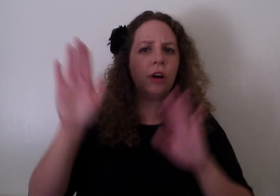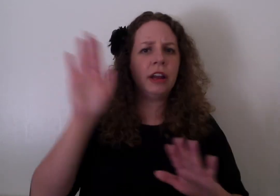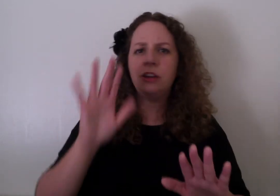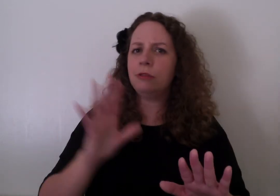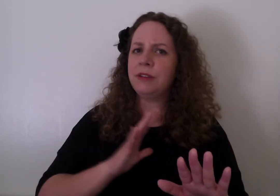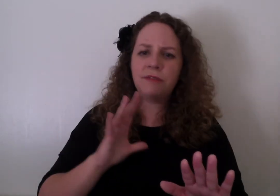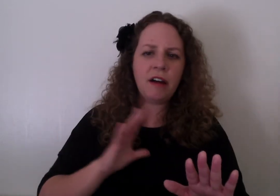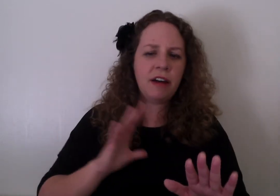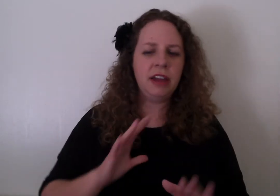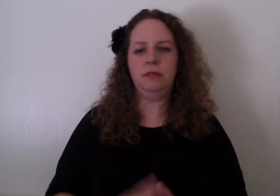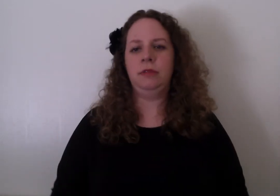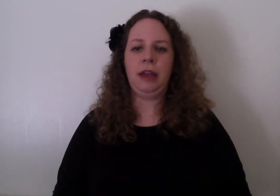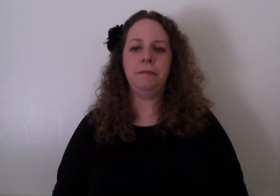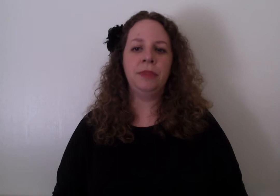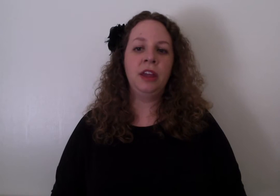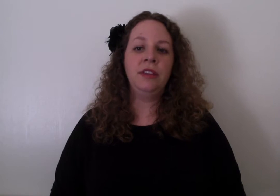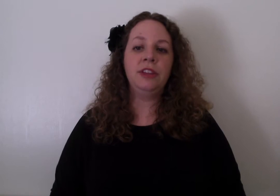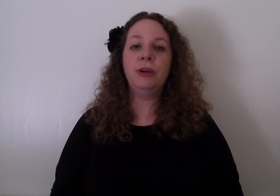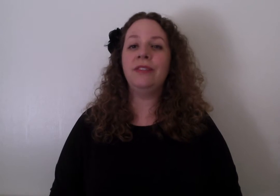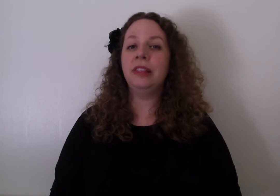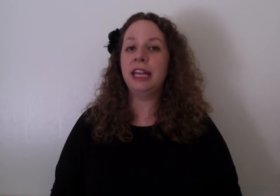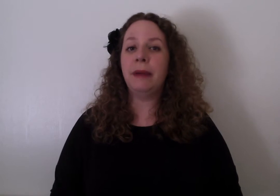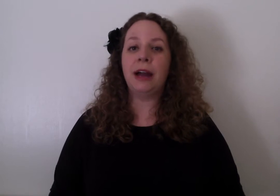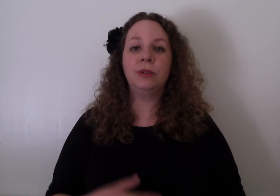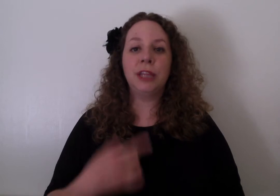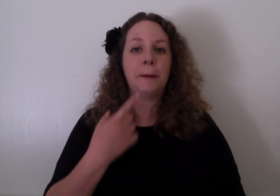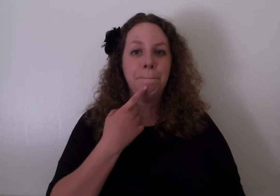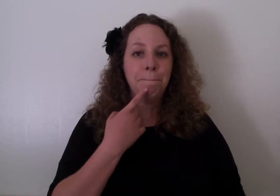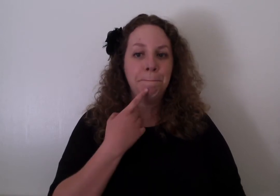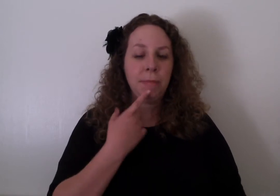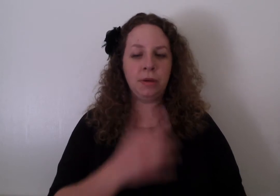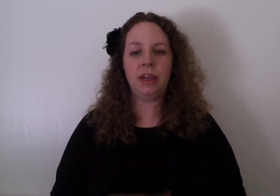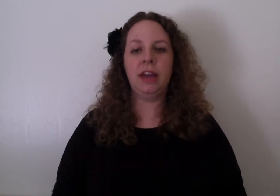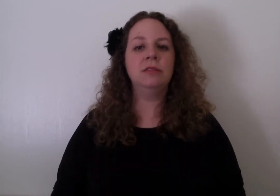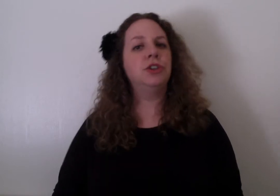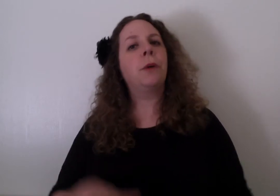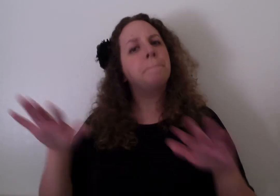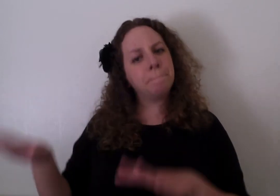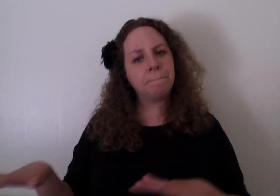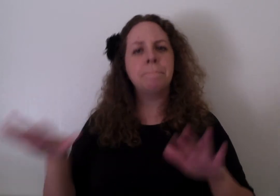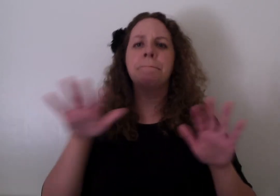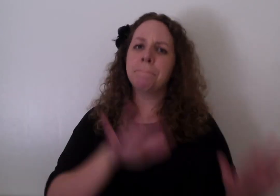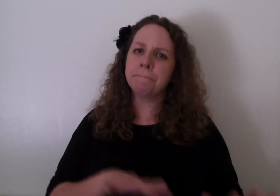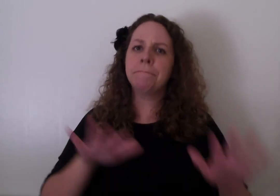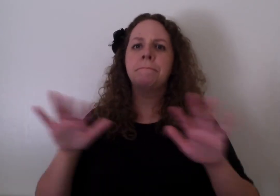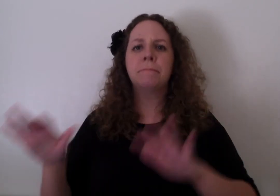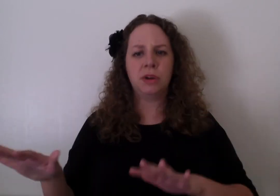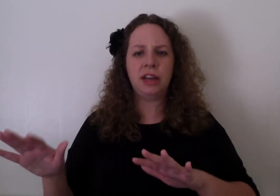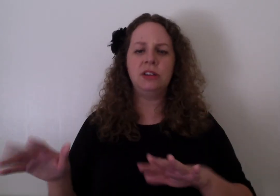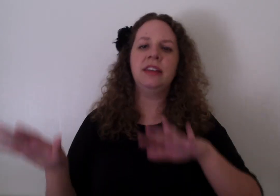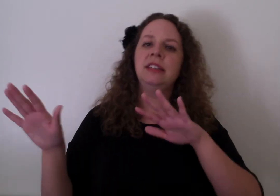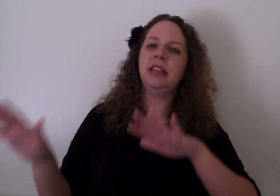worry, it'll be fine, okay? Then you have laid back with a okay? So Okay, kind of like taking